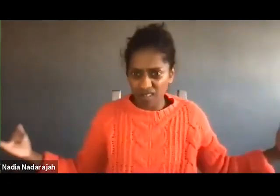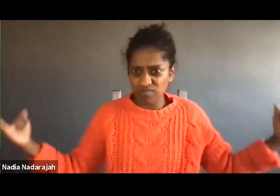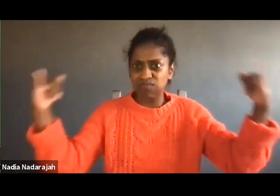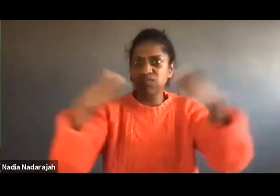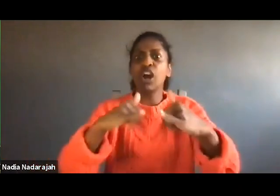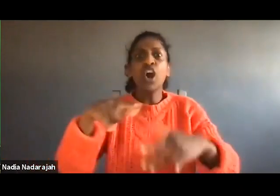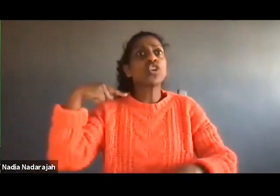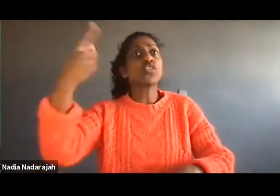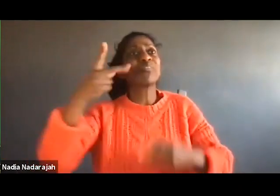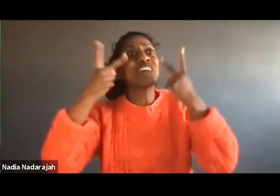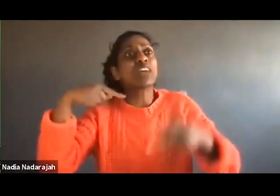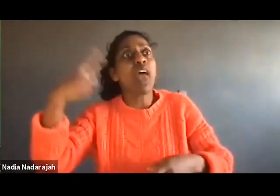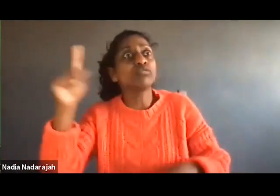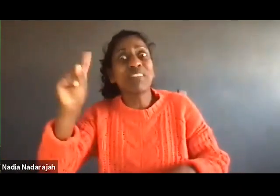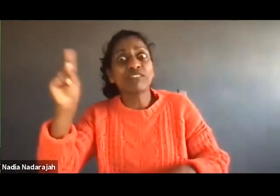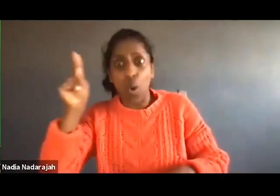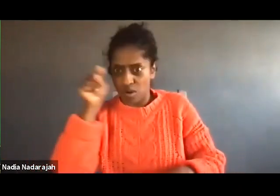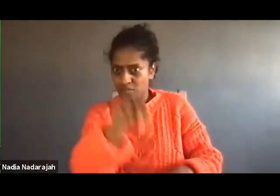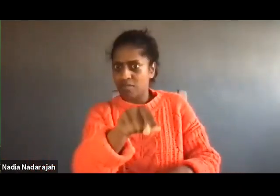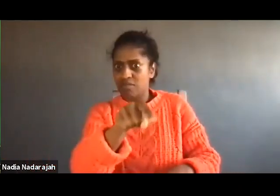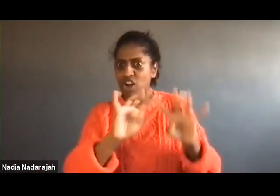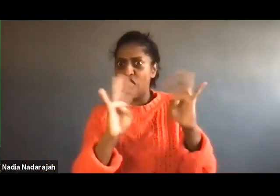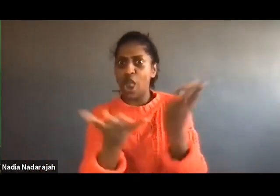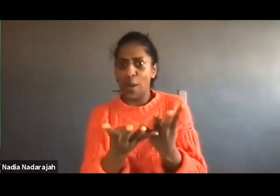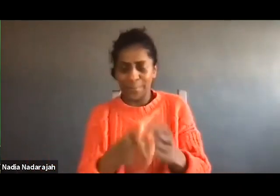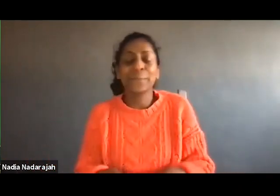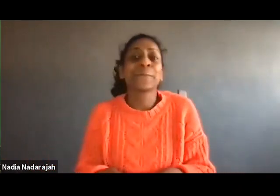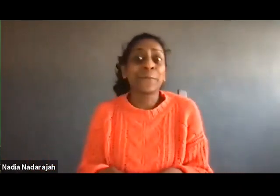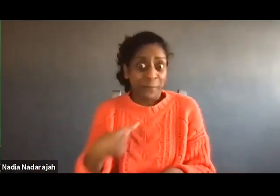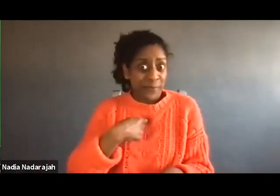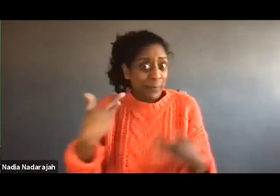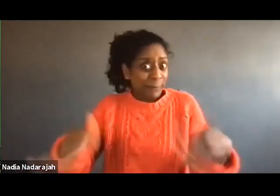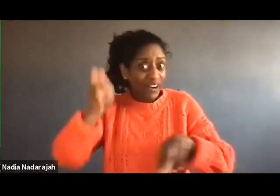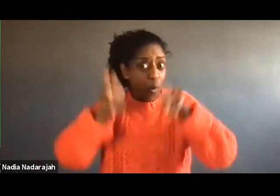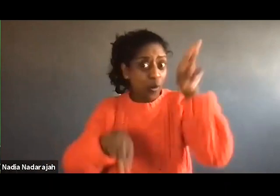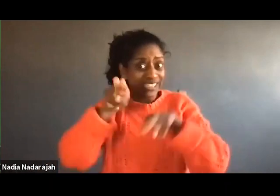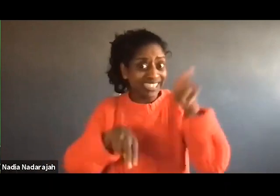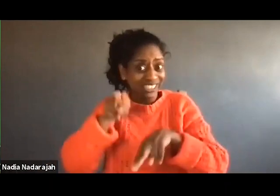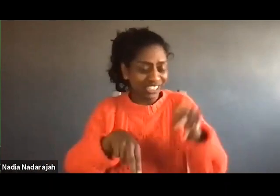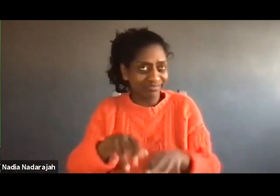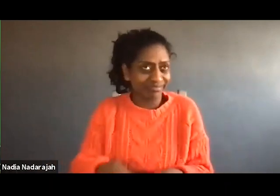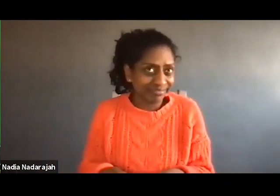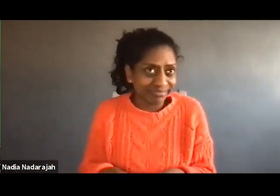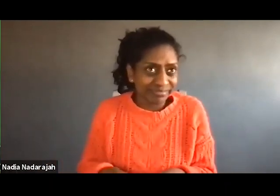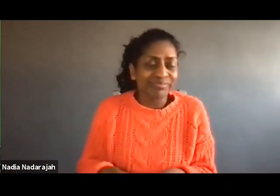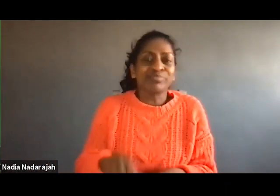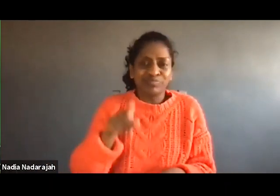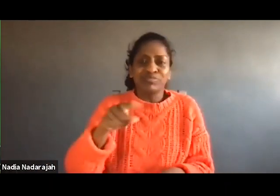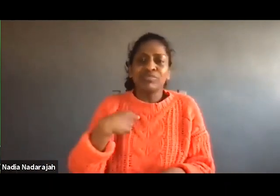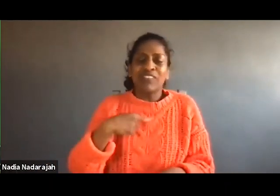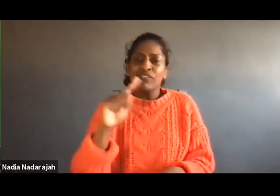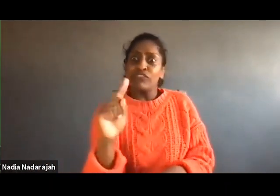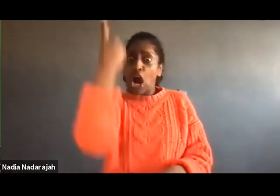internationally, working in France, Australia, it doesn't matter where you're from or where you're going, you can always attend the theatre and you can always share your message.